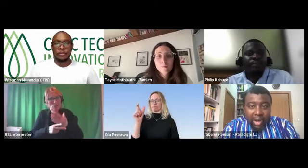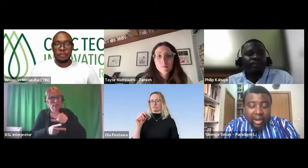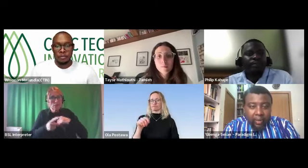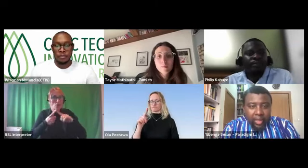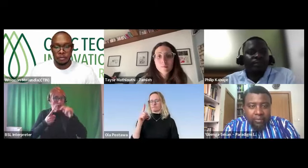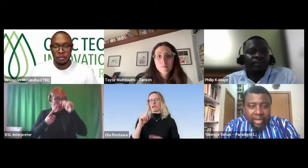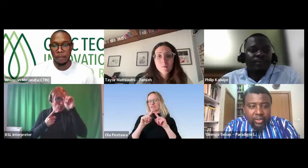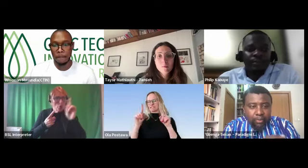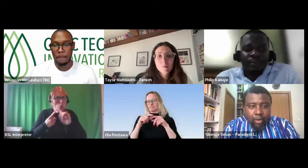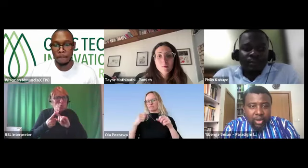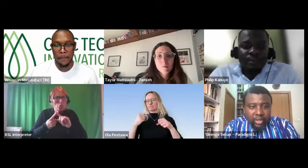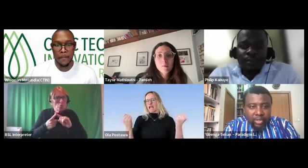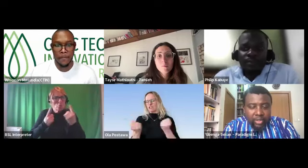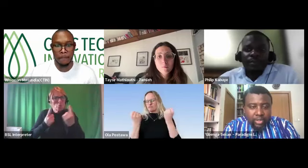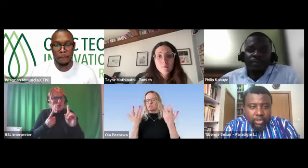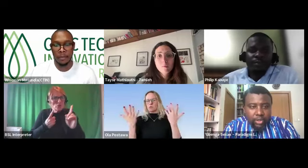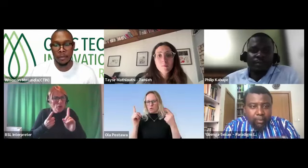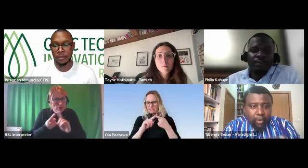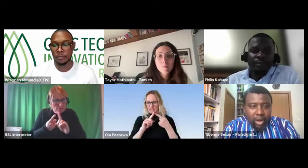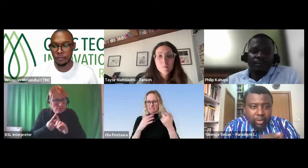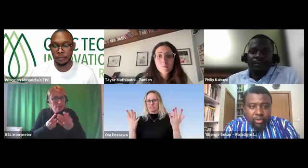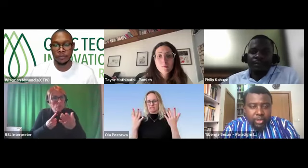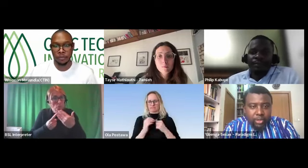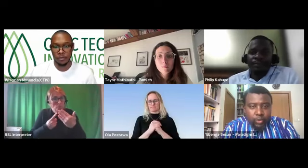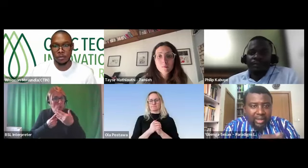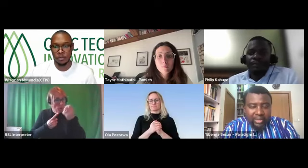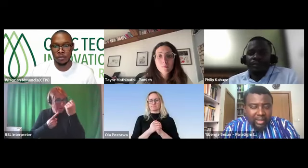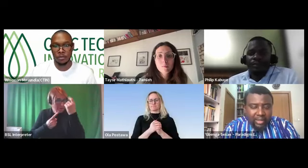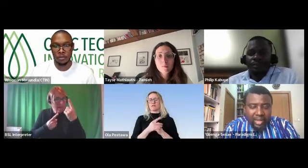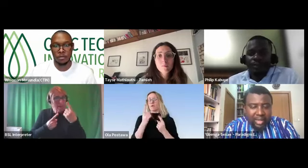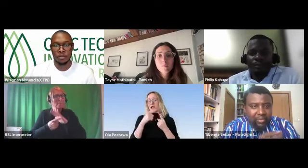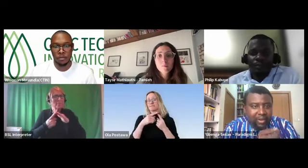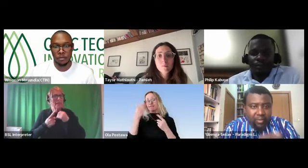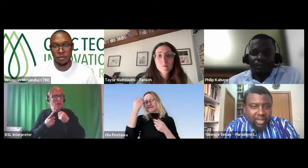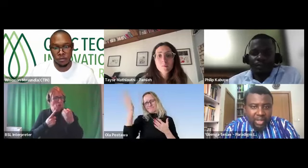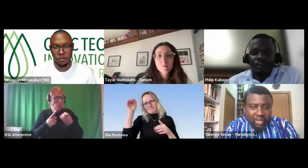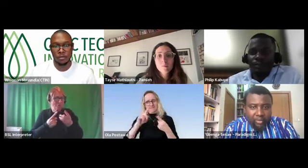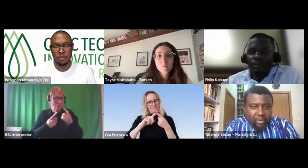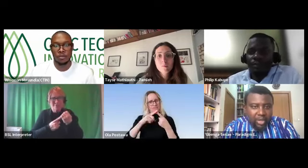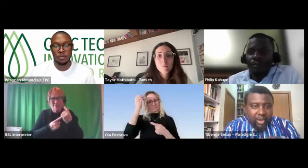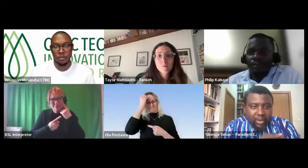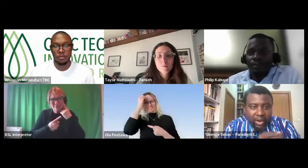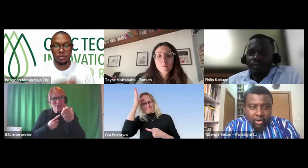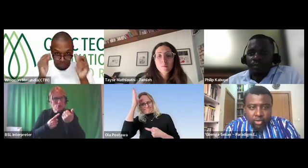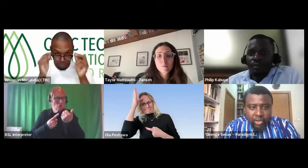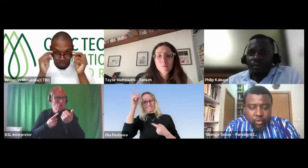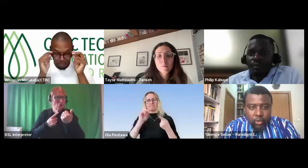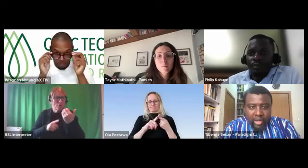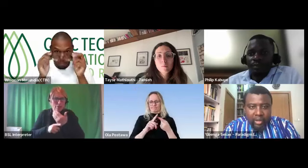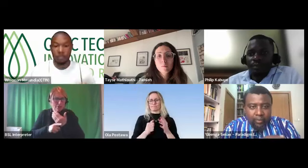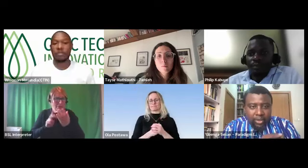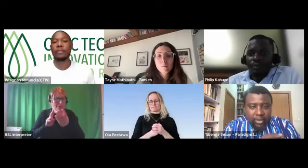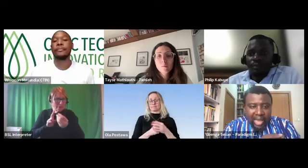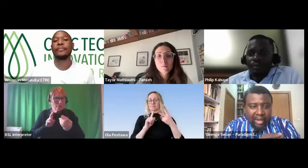issues are, because the more we understand the issues, the more our contributions will make sense. And I can give very practical examples. There are